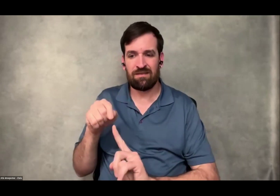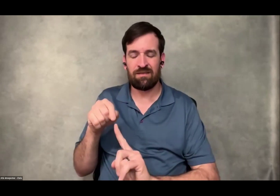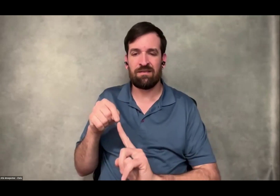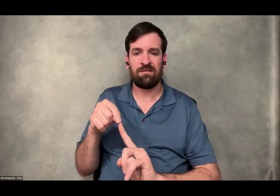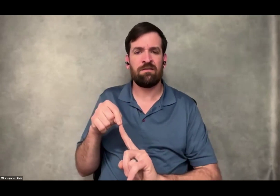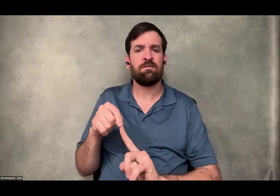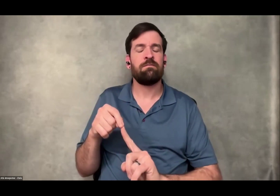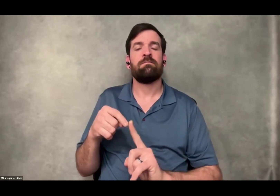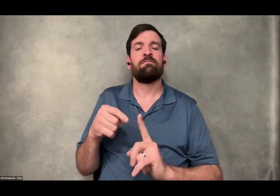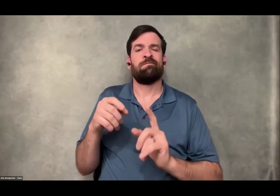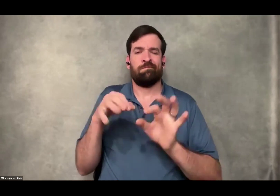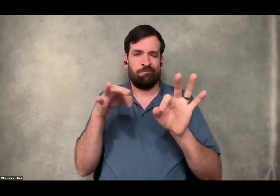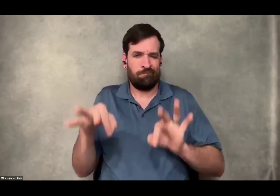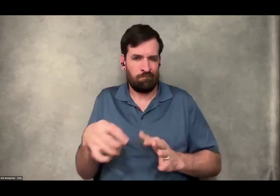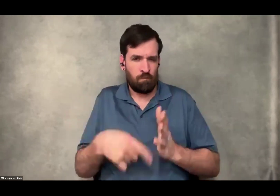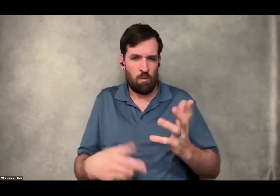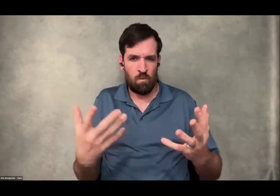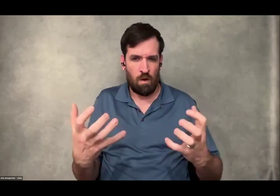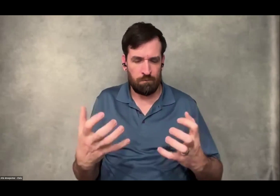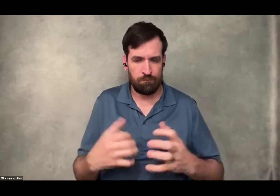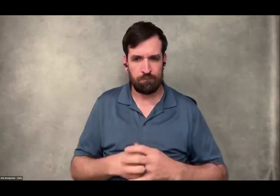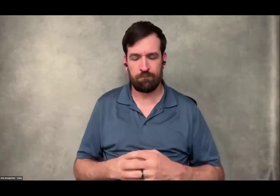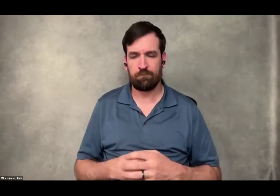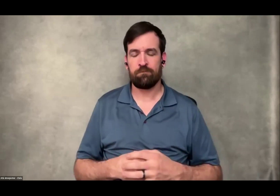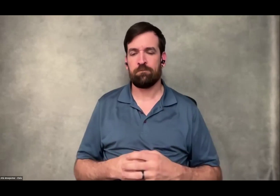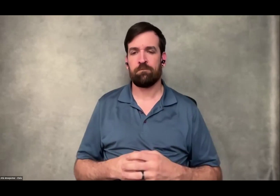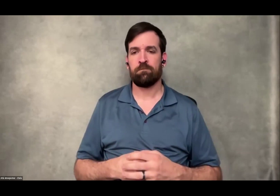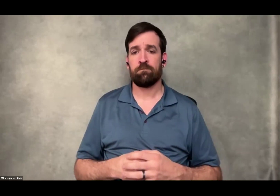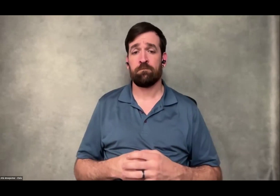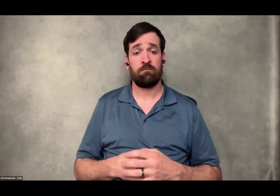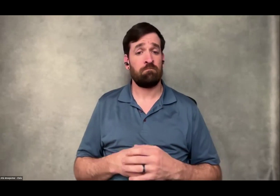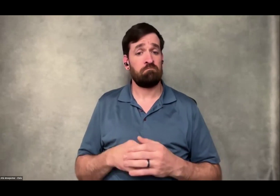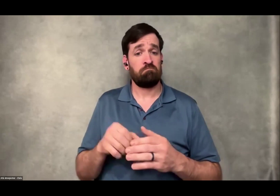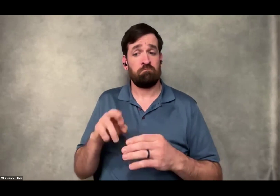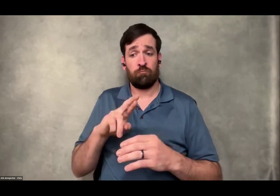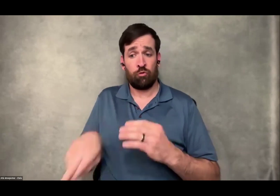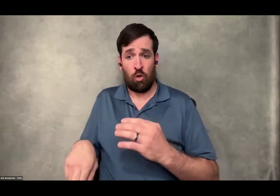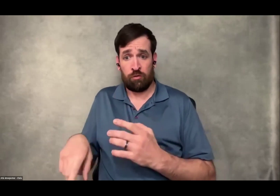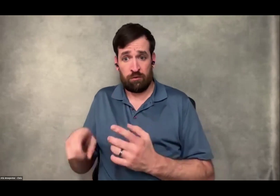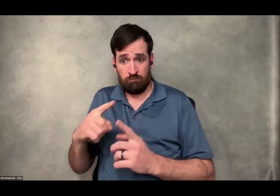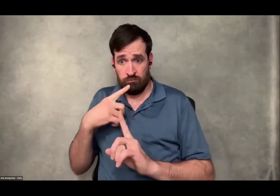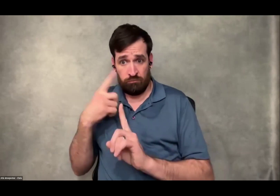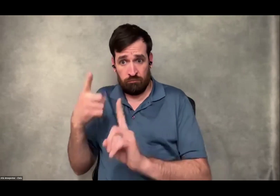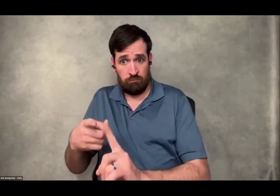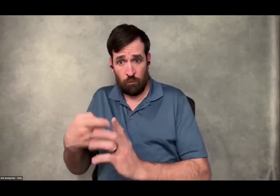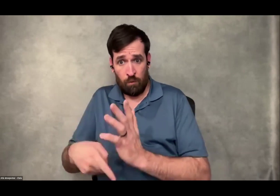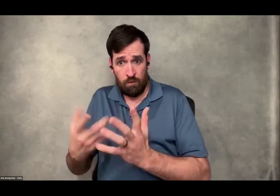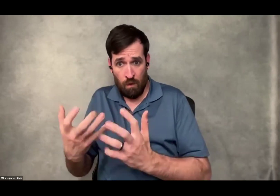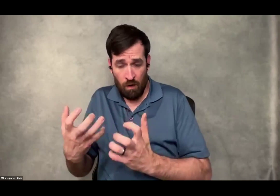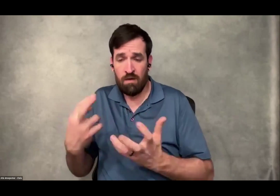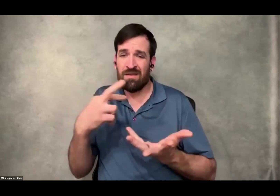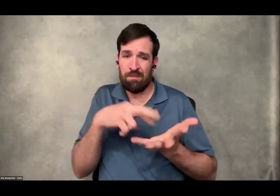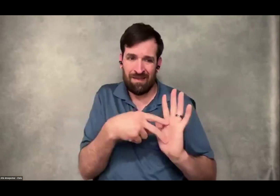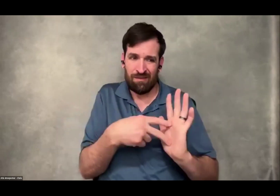we want. And then whether we get what we want is the whether we prompt it